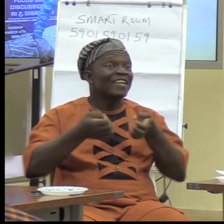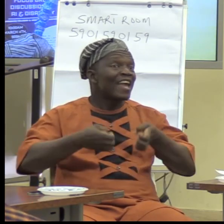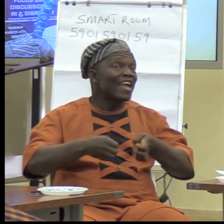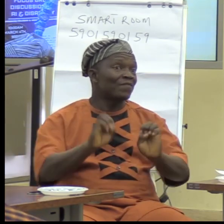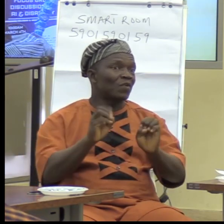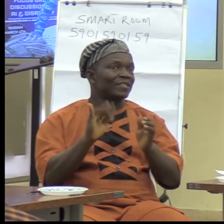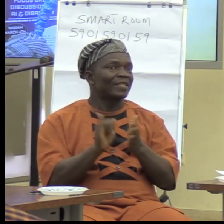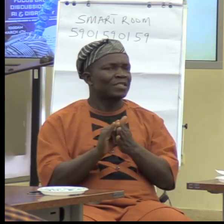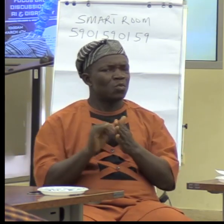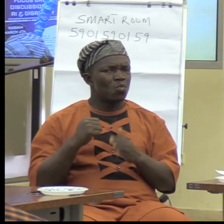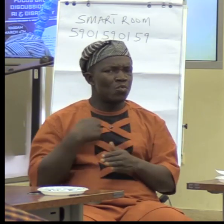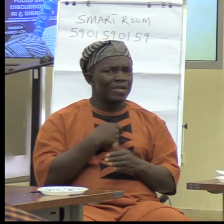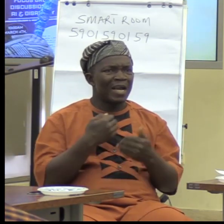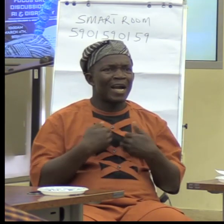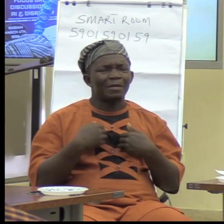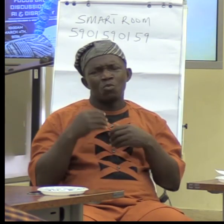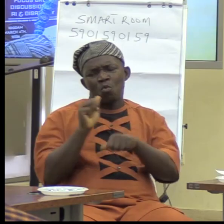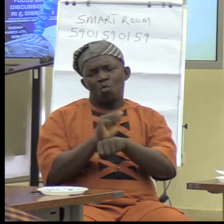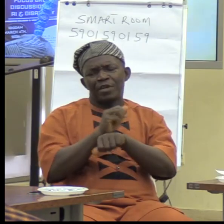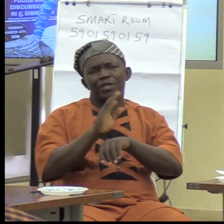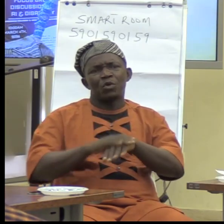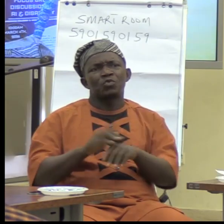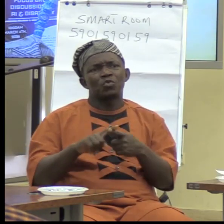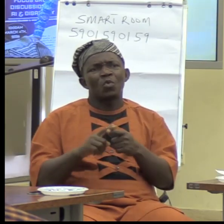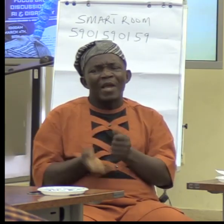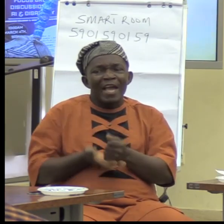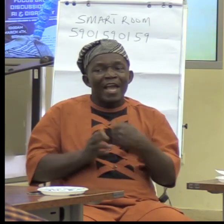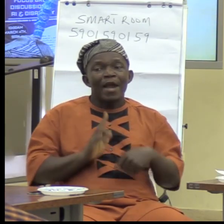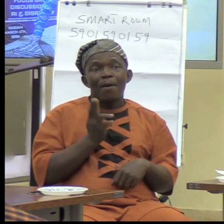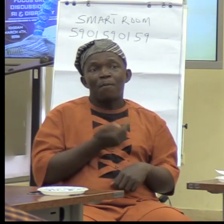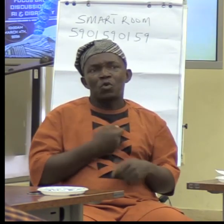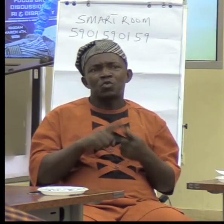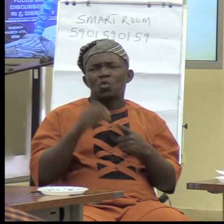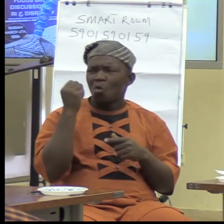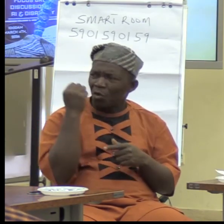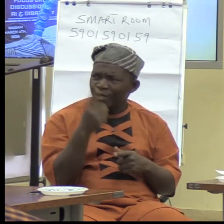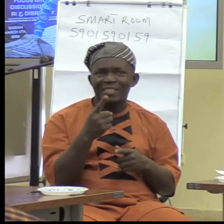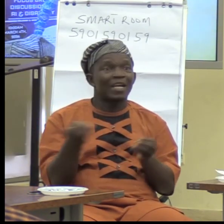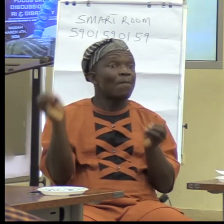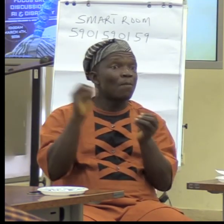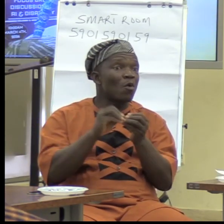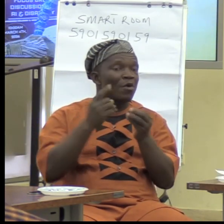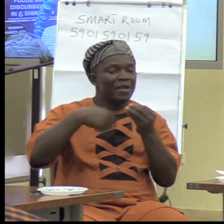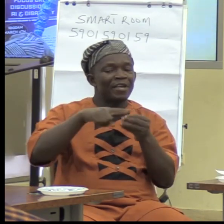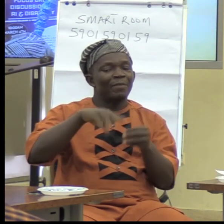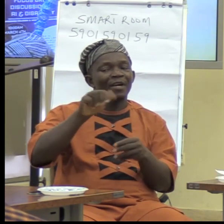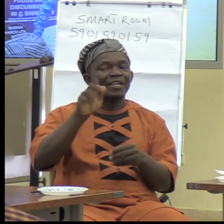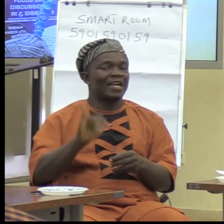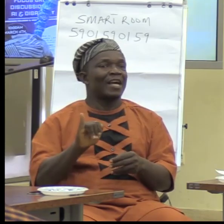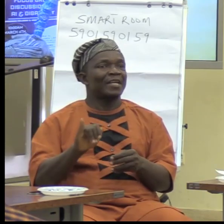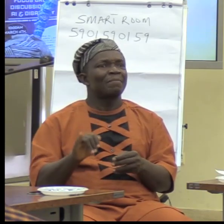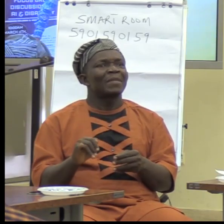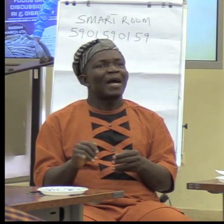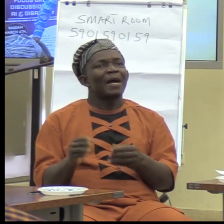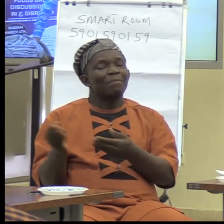able to understand the stakeholders. If you are doing AI and want to have people that are definitely